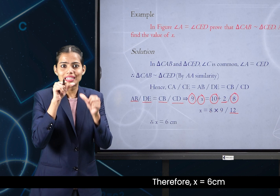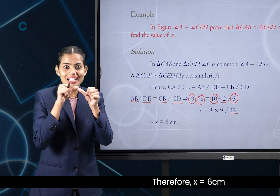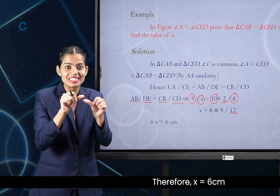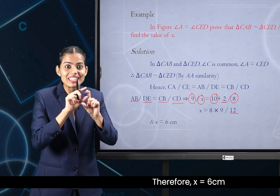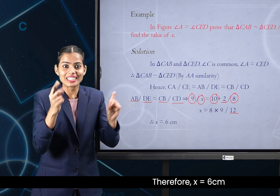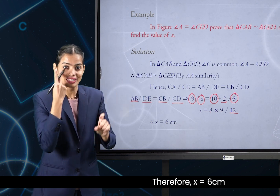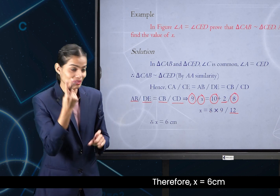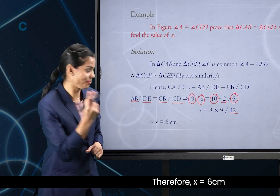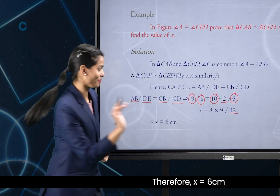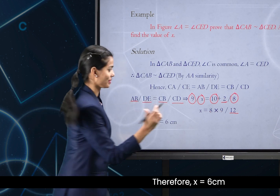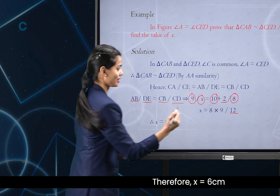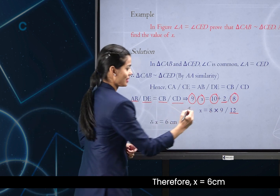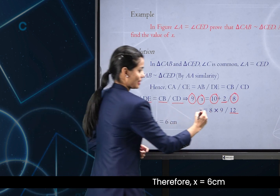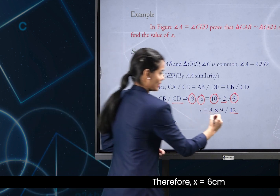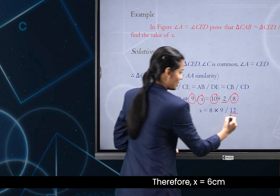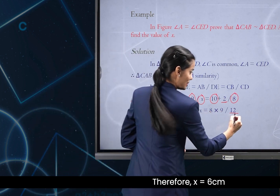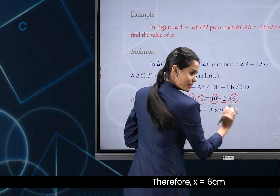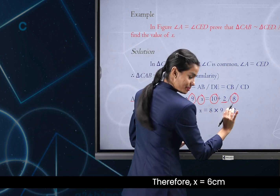Therefore, x is equal to 6 centimeter.